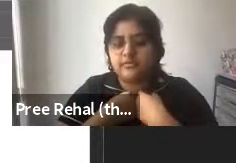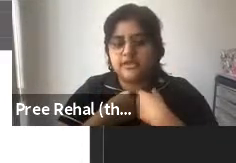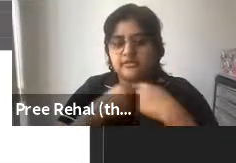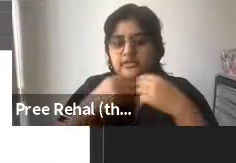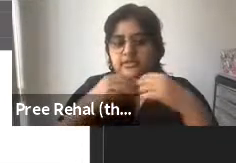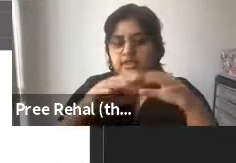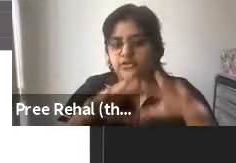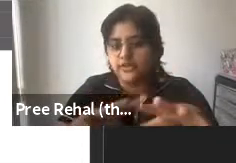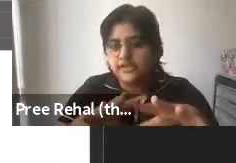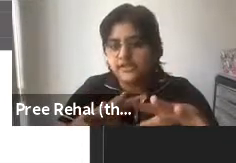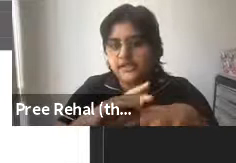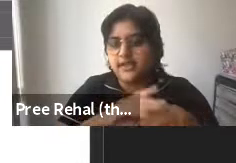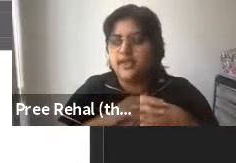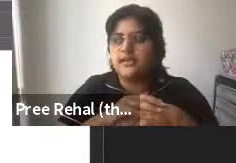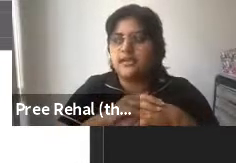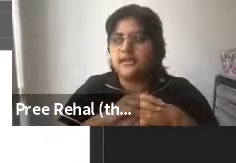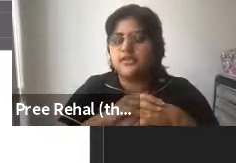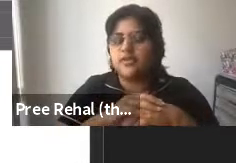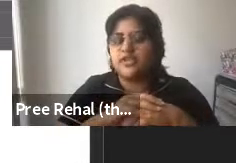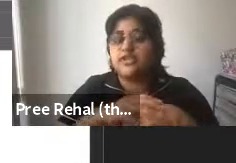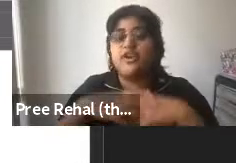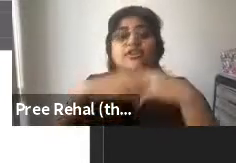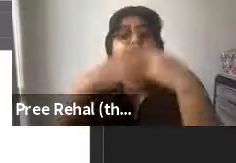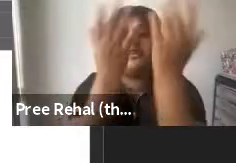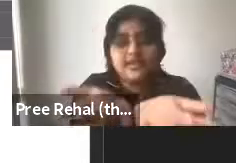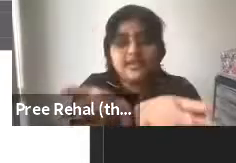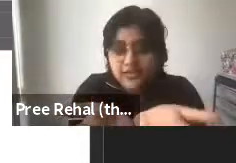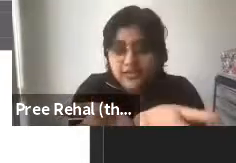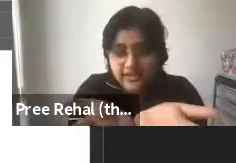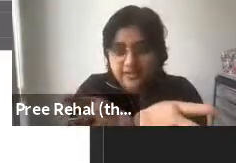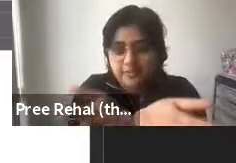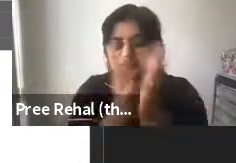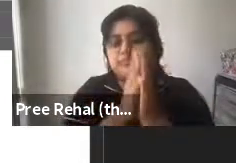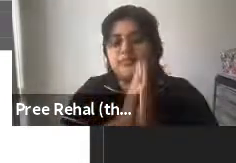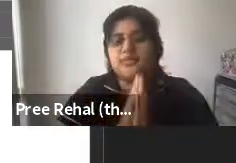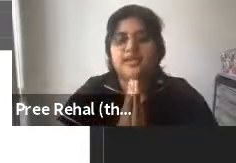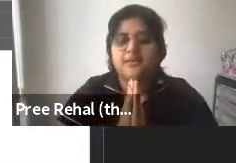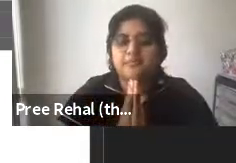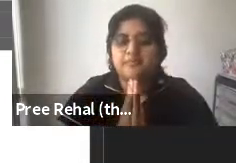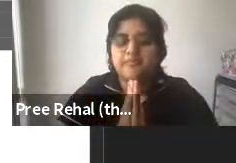finding community is very much this, and not so much, you're gay, here's a cake.